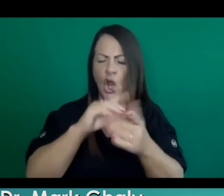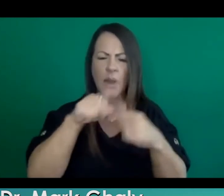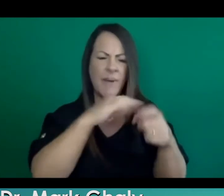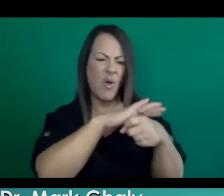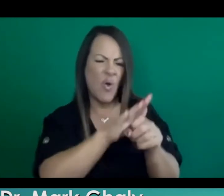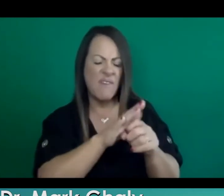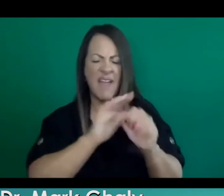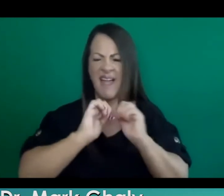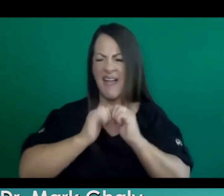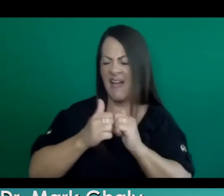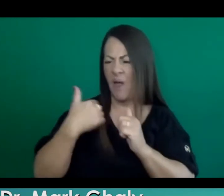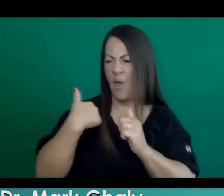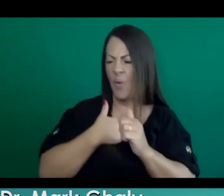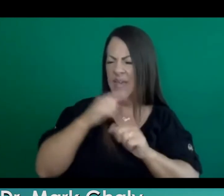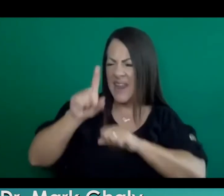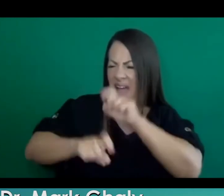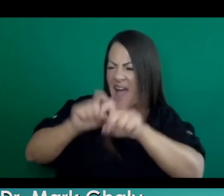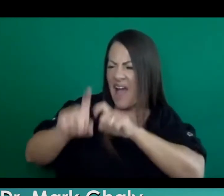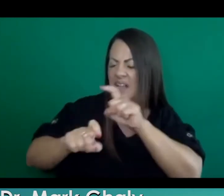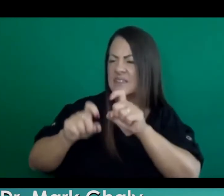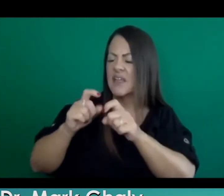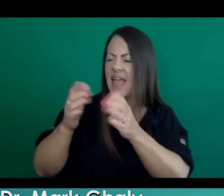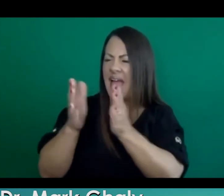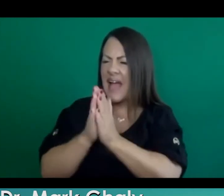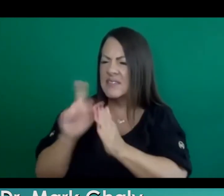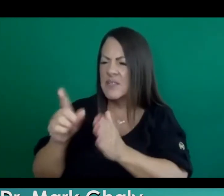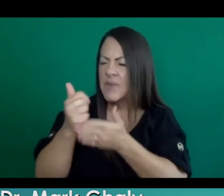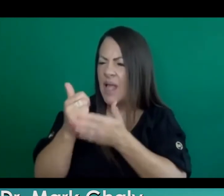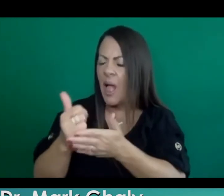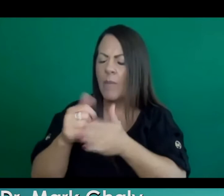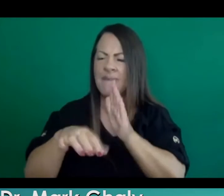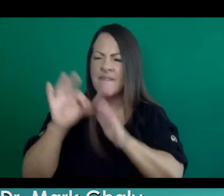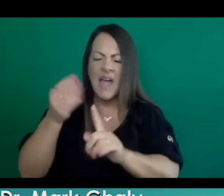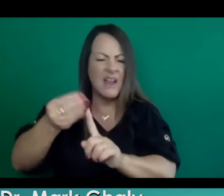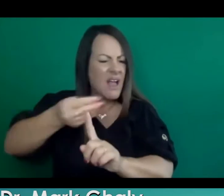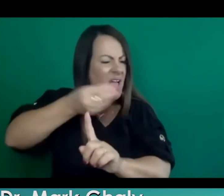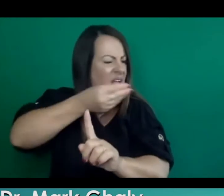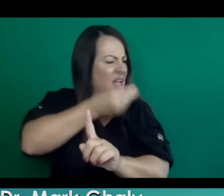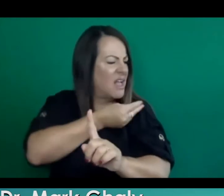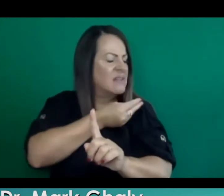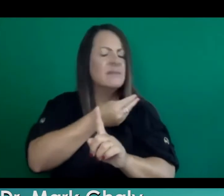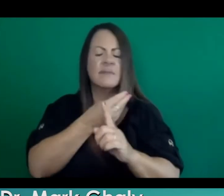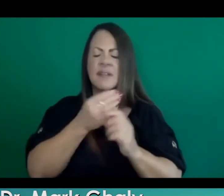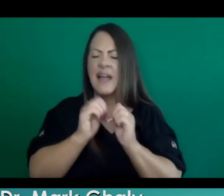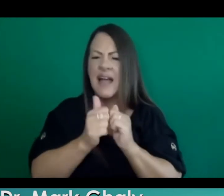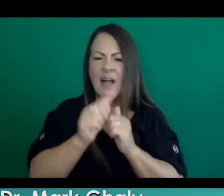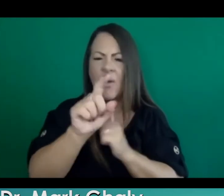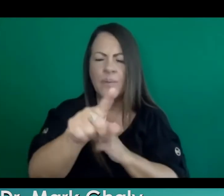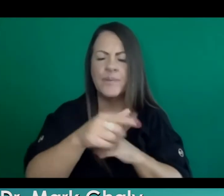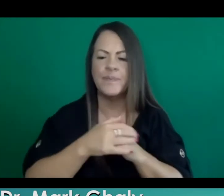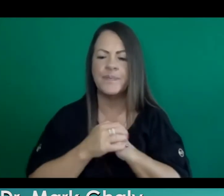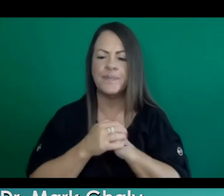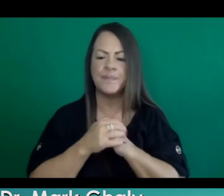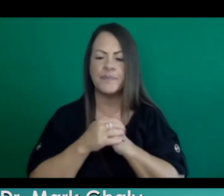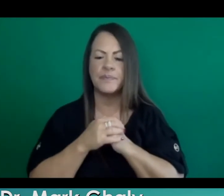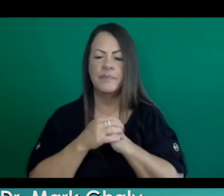anything different that we're doing when it comes to contact tracing? Yeah, I mean, really, thank you for the question. Excellent question.